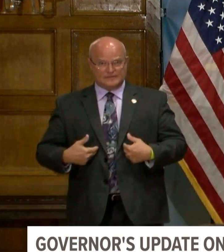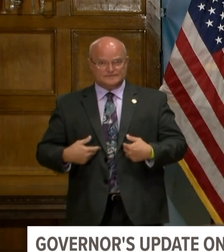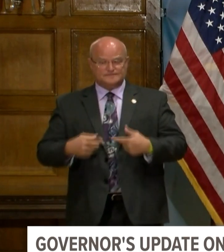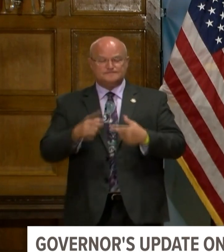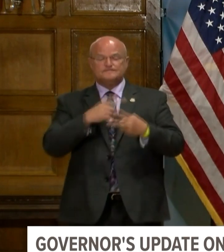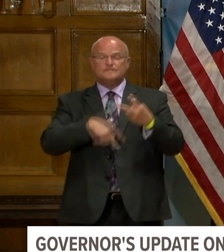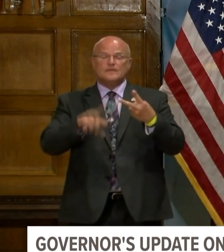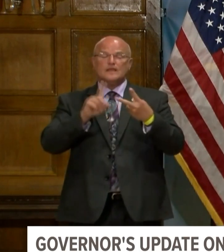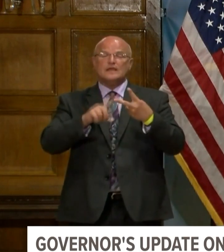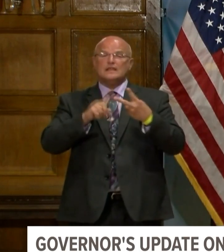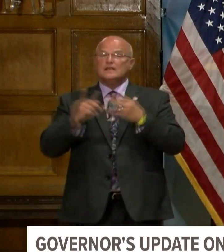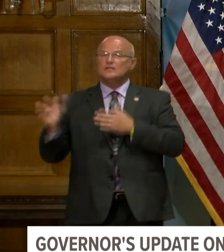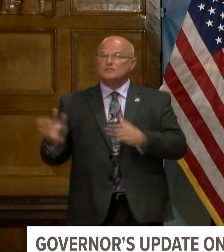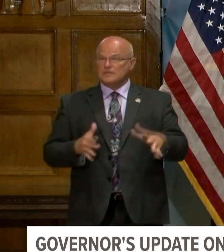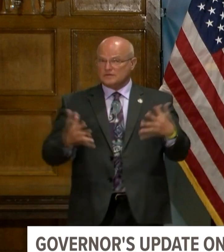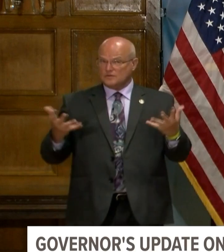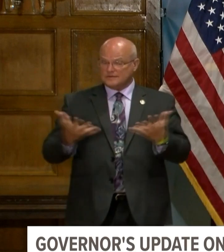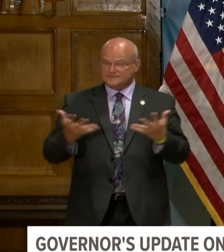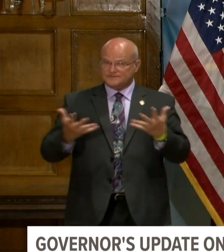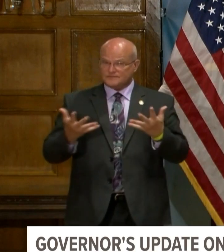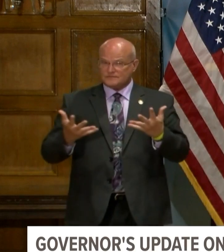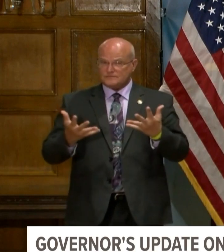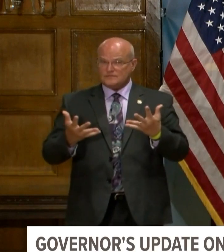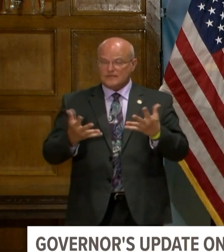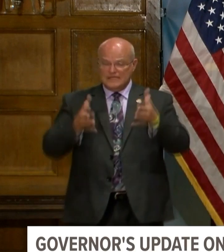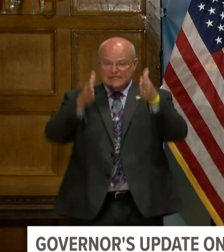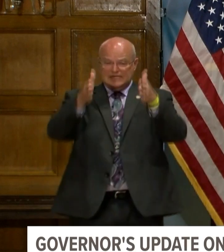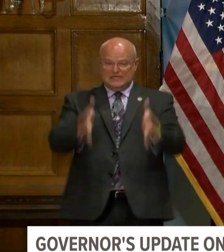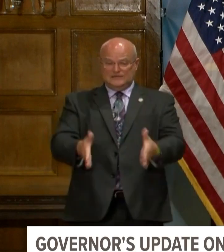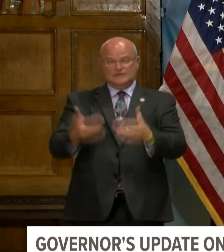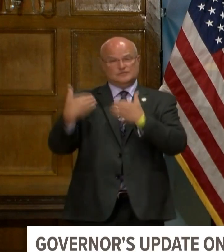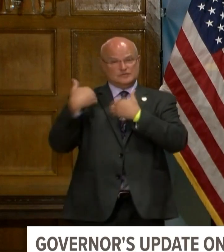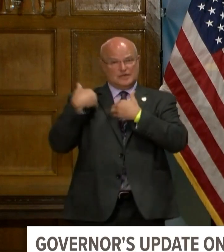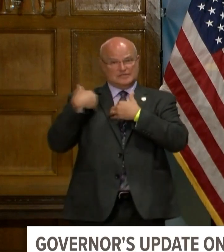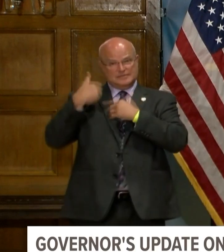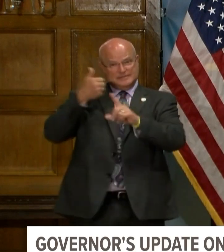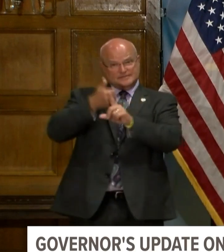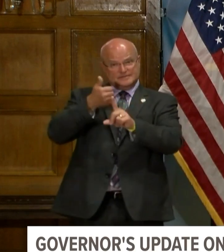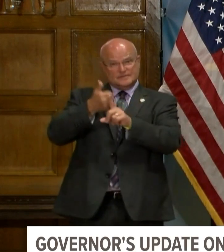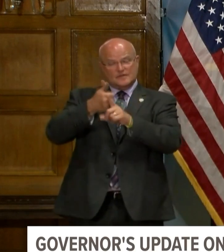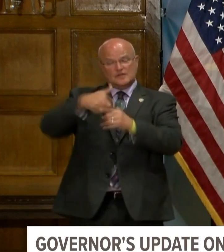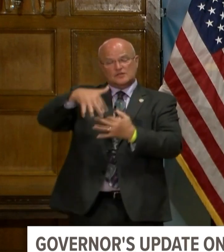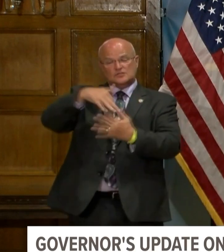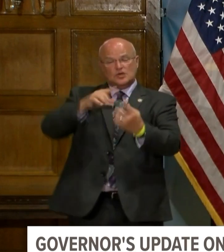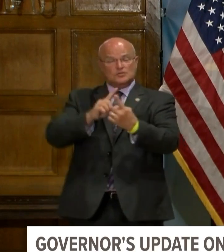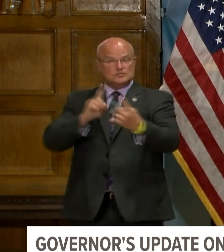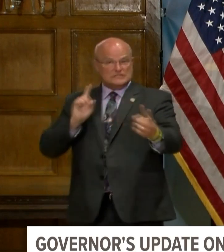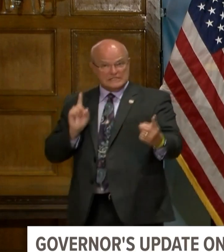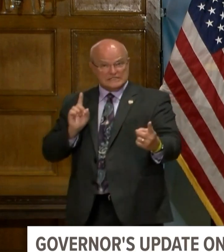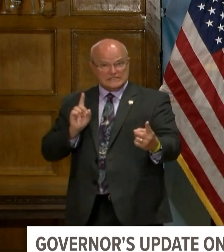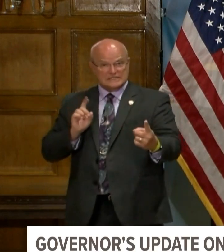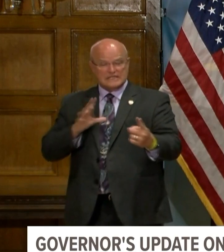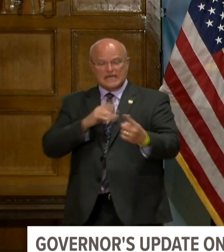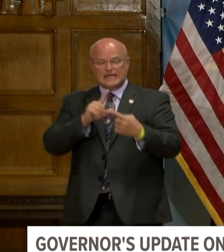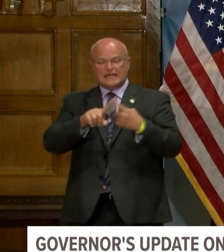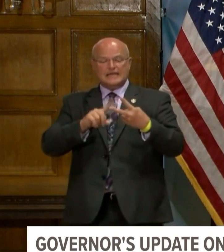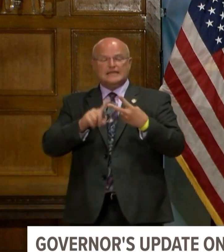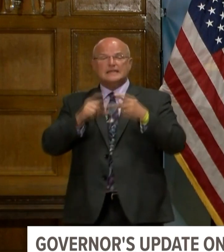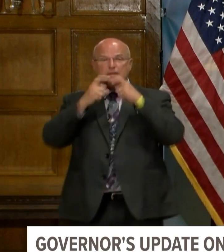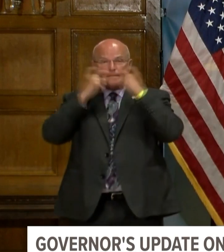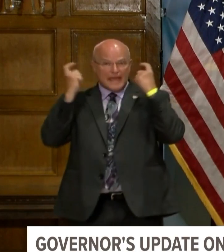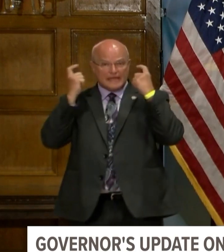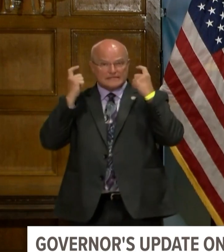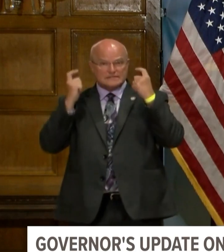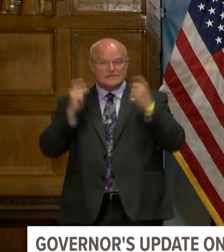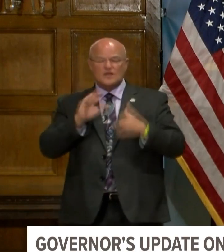other strategy is the individual responsibility of social distancing and wearing masks.